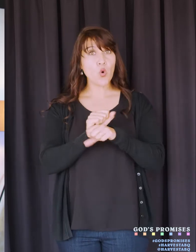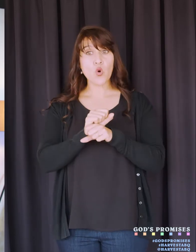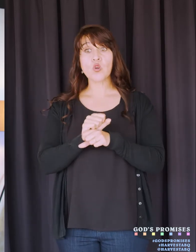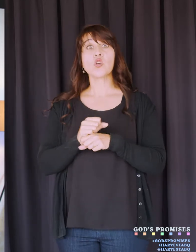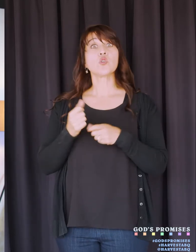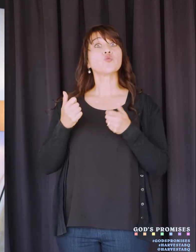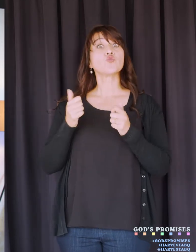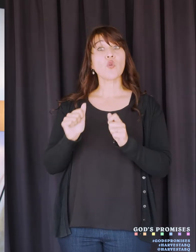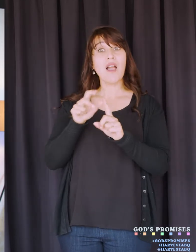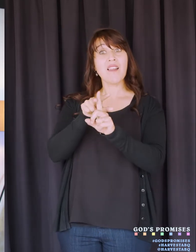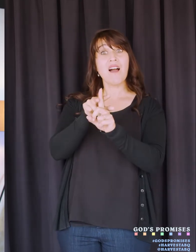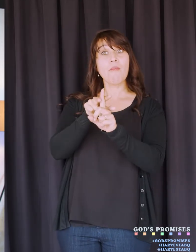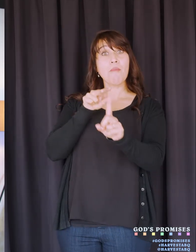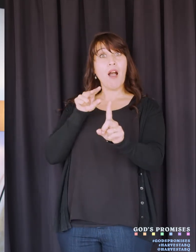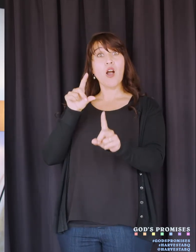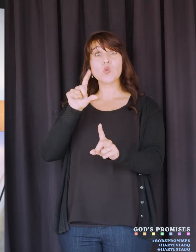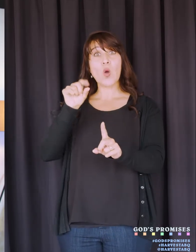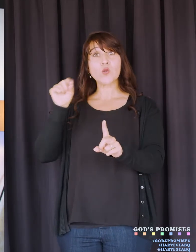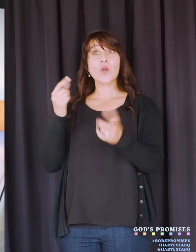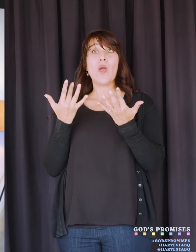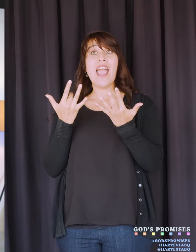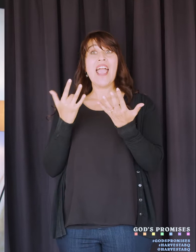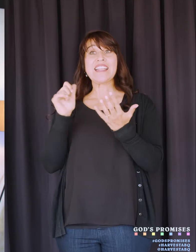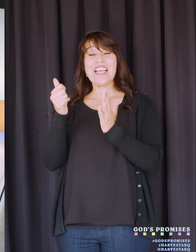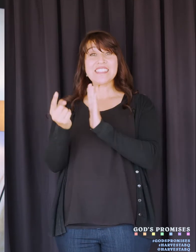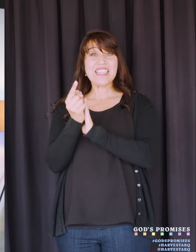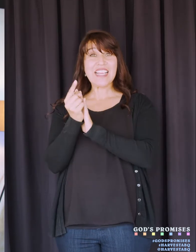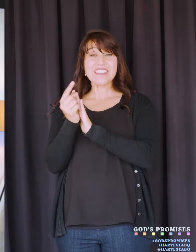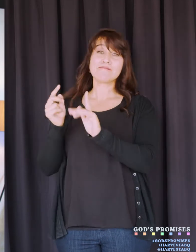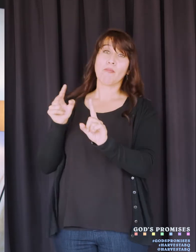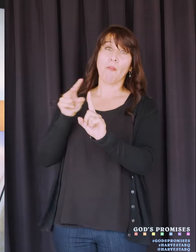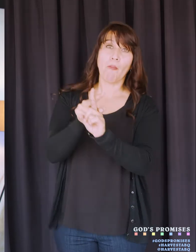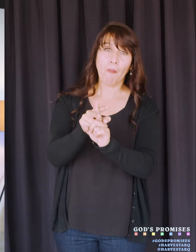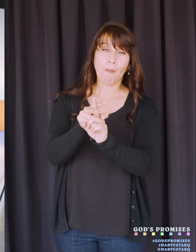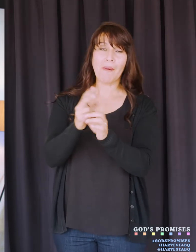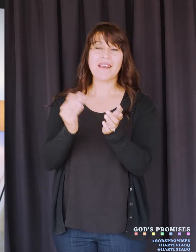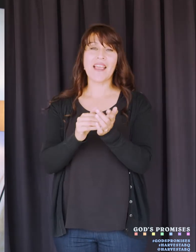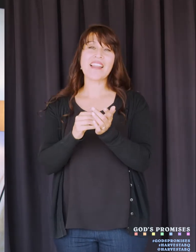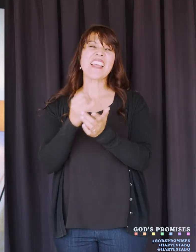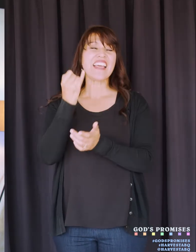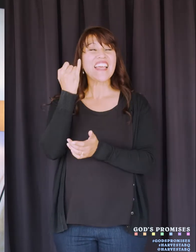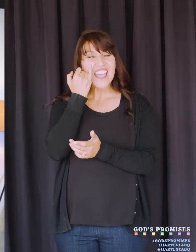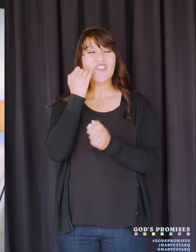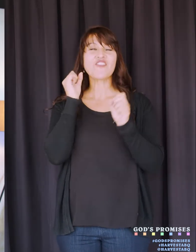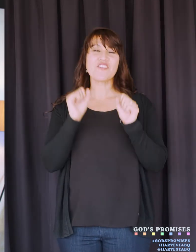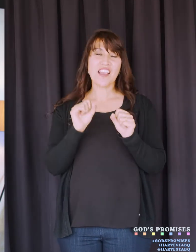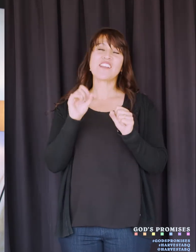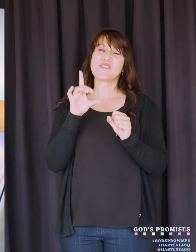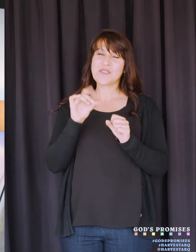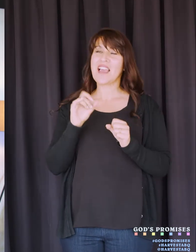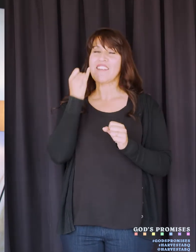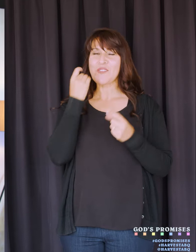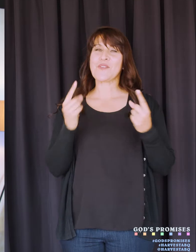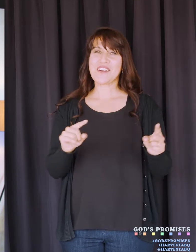we tried unplugging 2020, waiting 10 seconds, and plugging it back in? If only that would work.